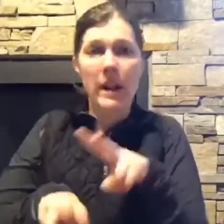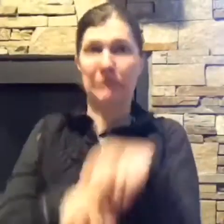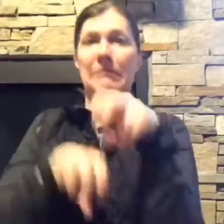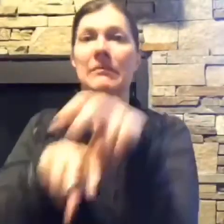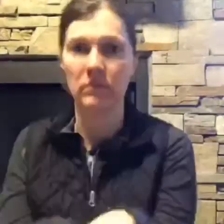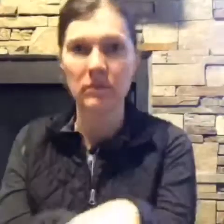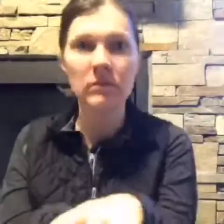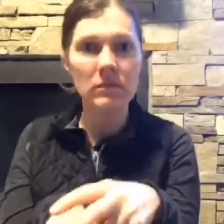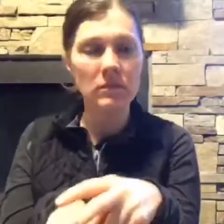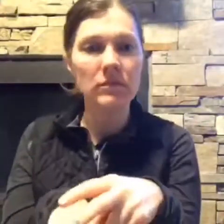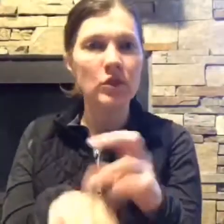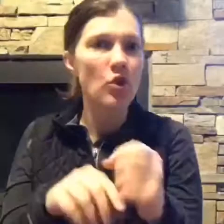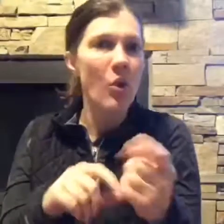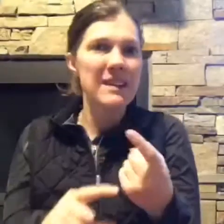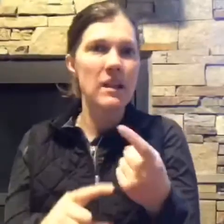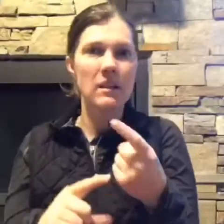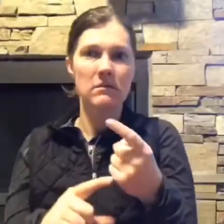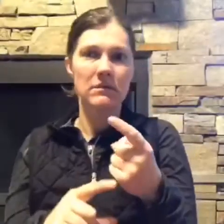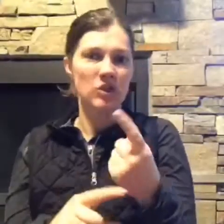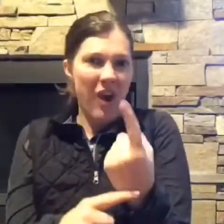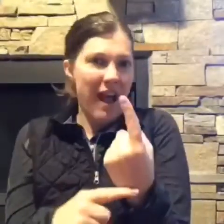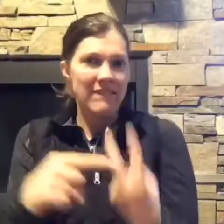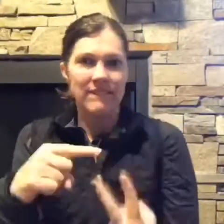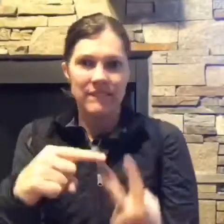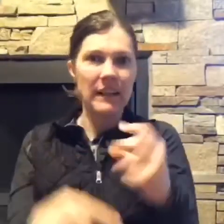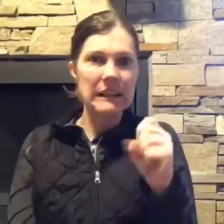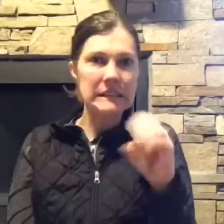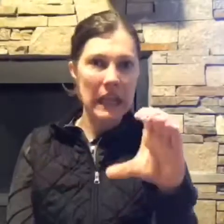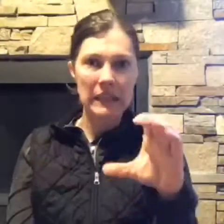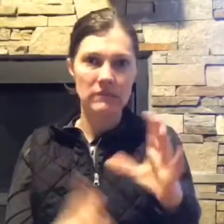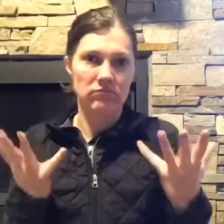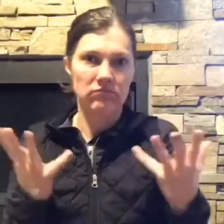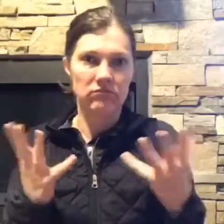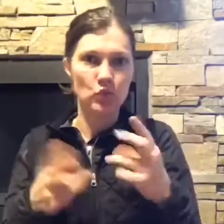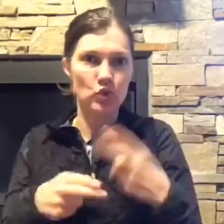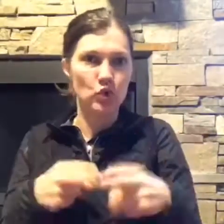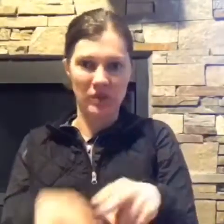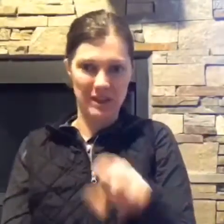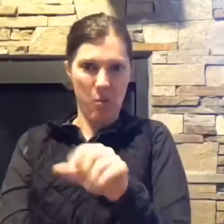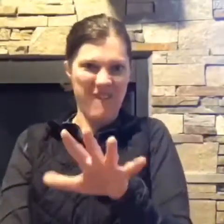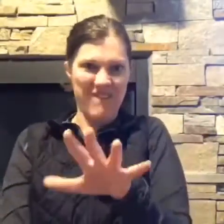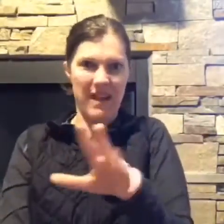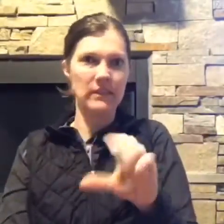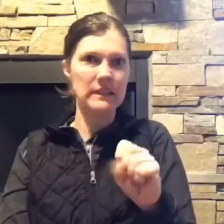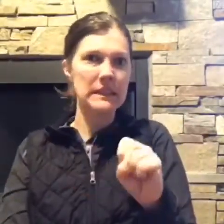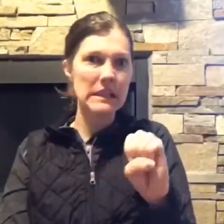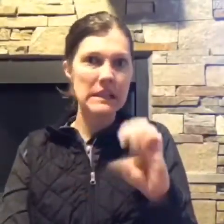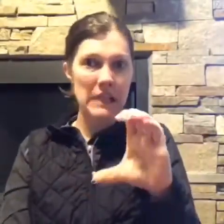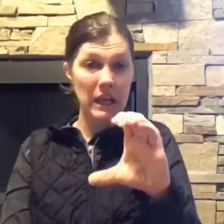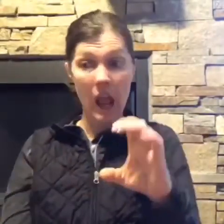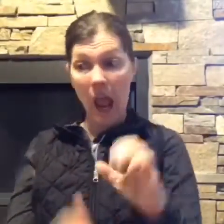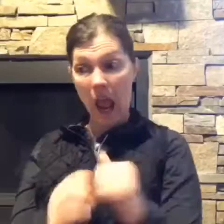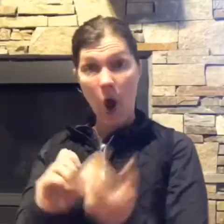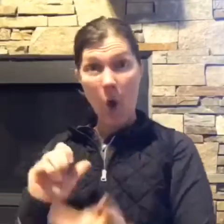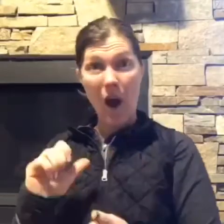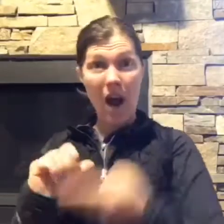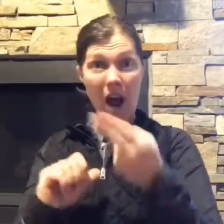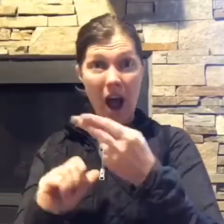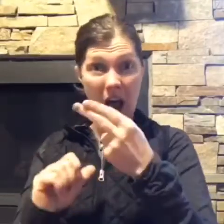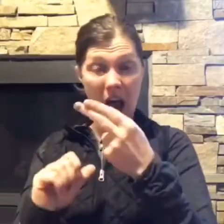A half of a second, 0.5. Okay, what was the horse's height? How high was the horse at 0.5 seconds?